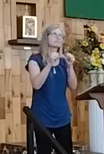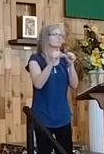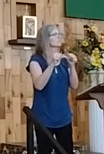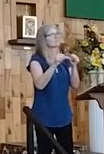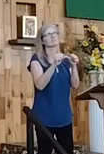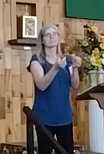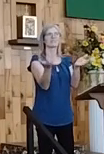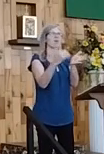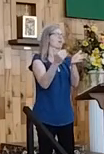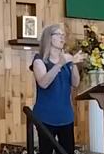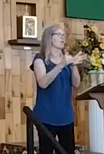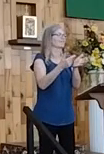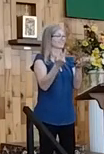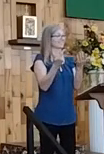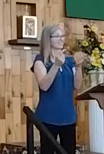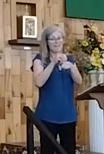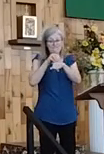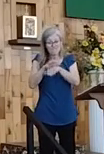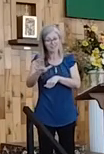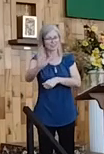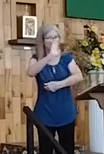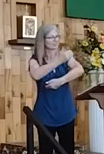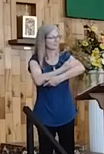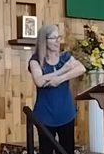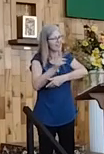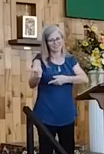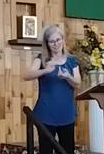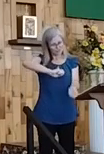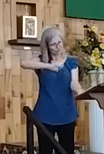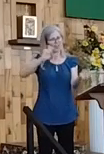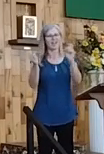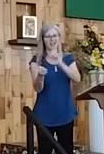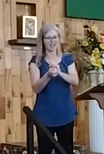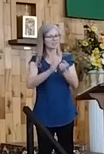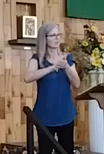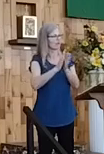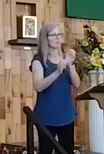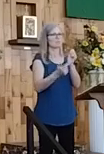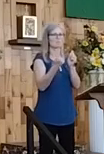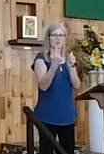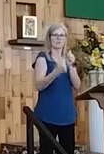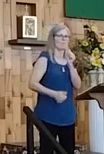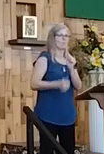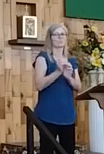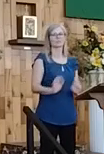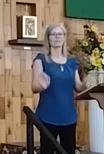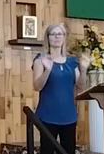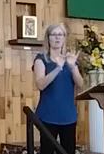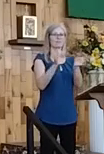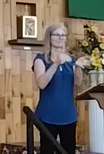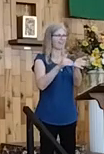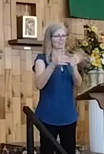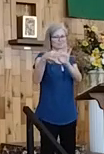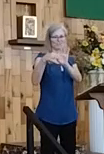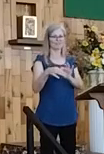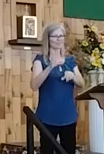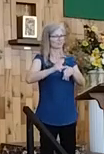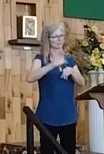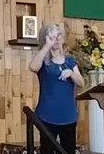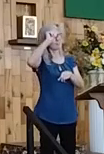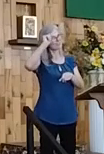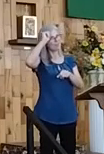her son to convert and become one of our most important doctors of the church, theologians